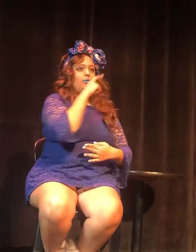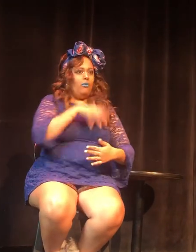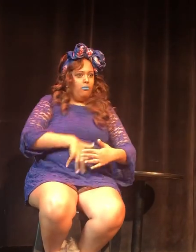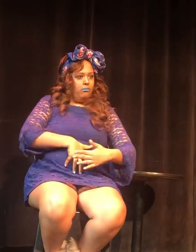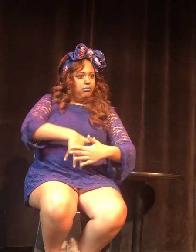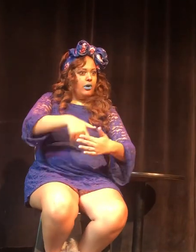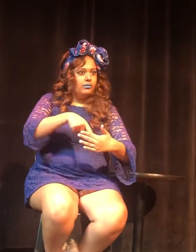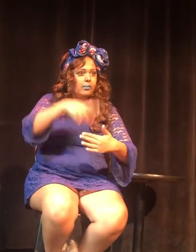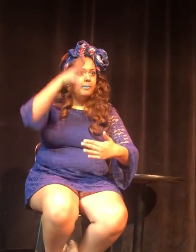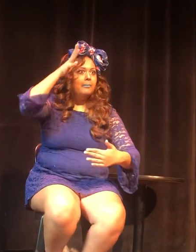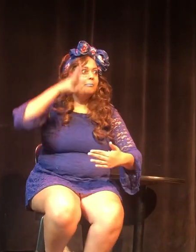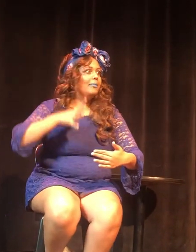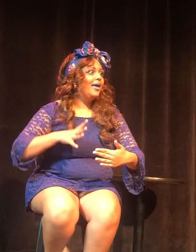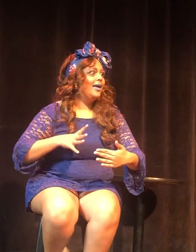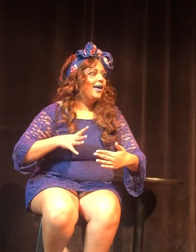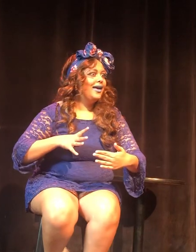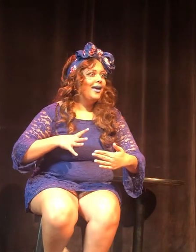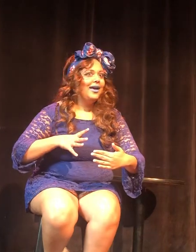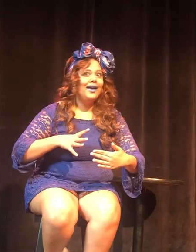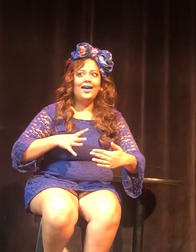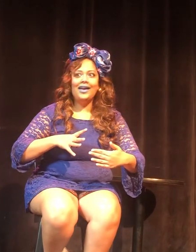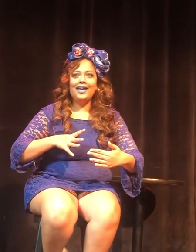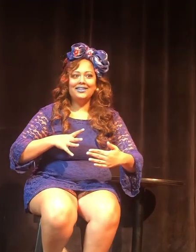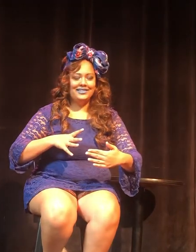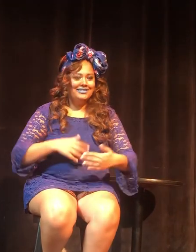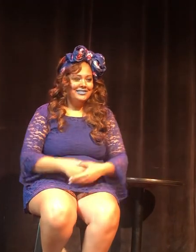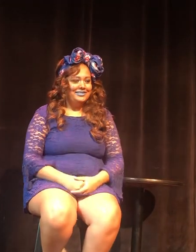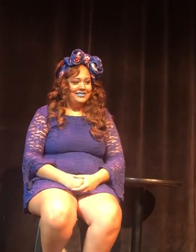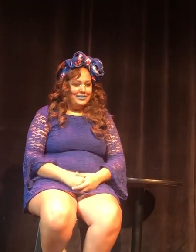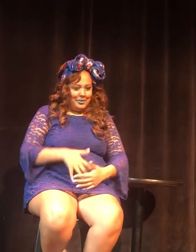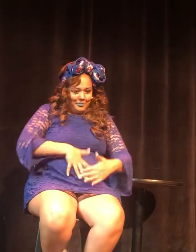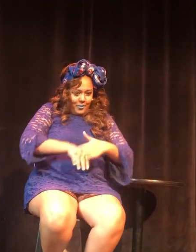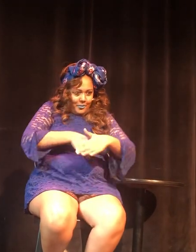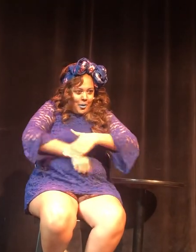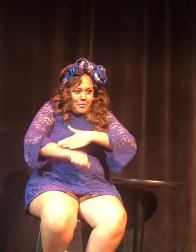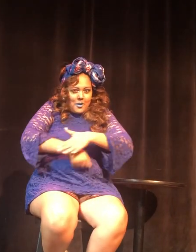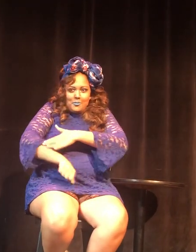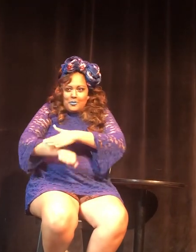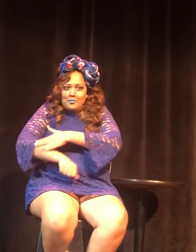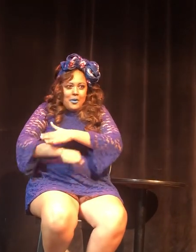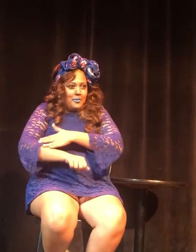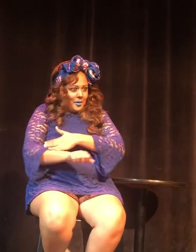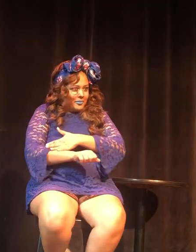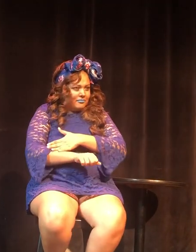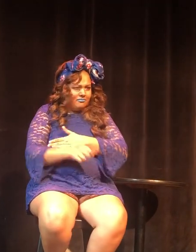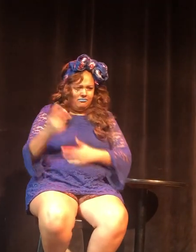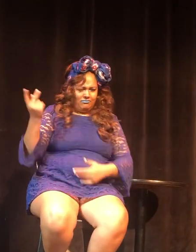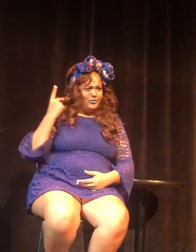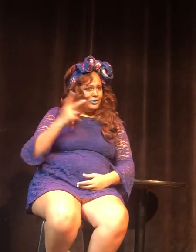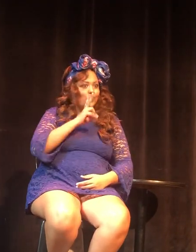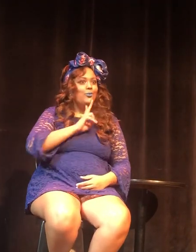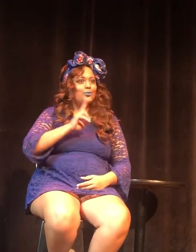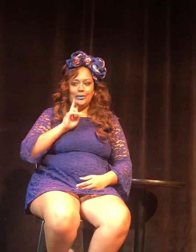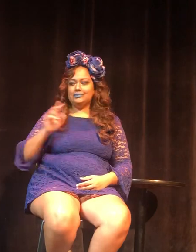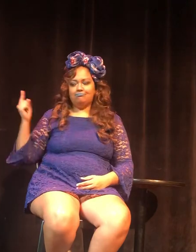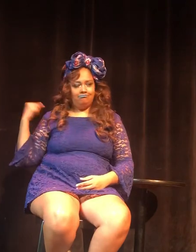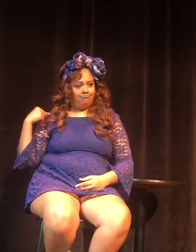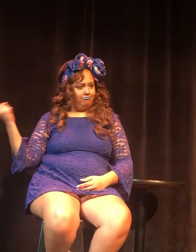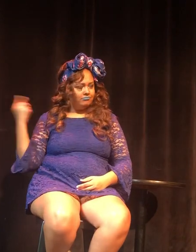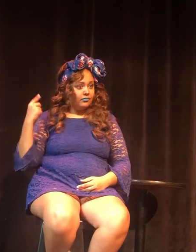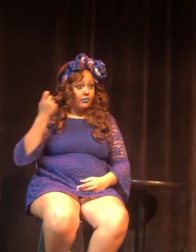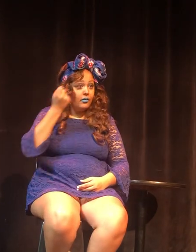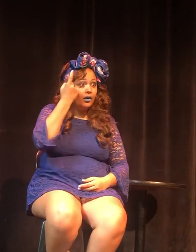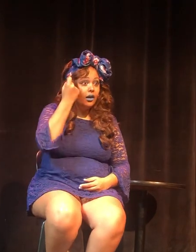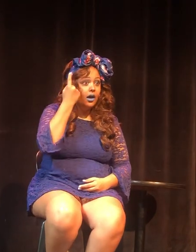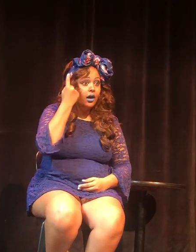in their bellies and give birth to them. We're twins, but seahorses can have hundreds of